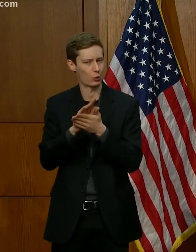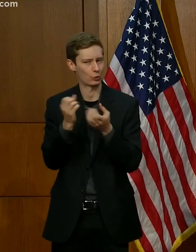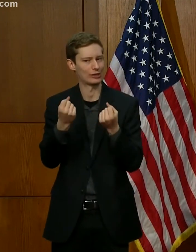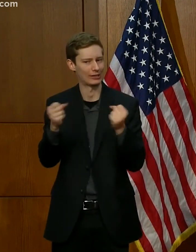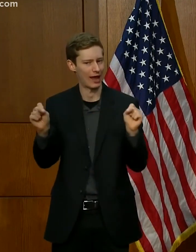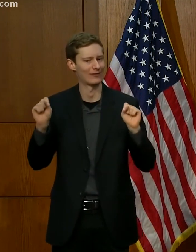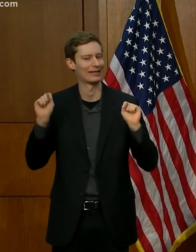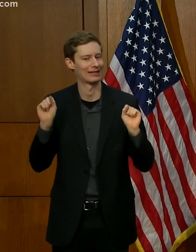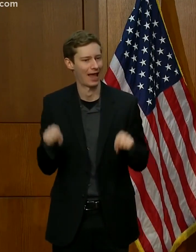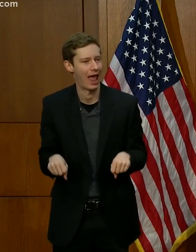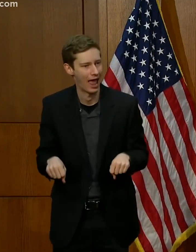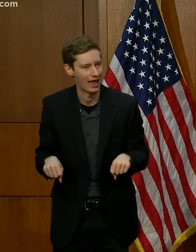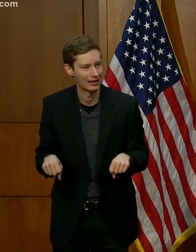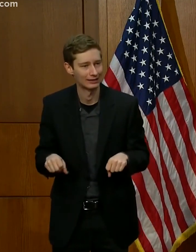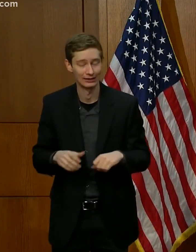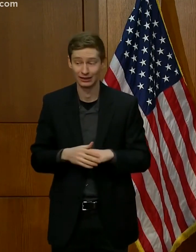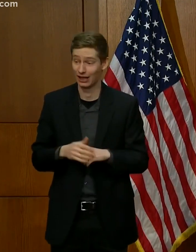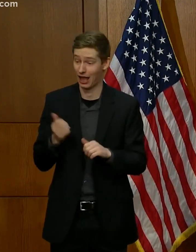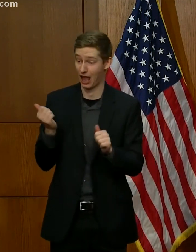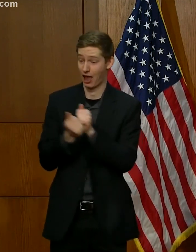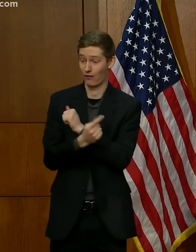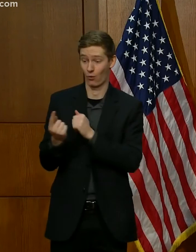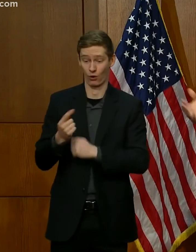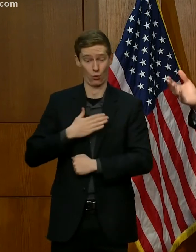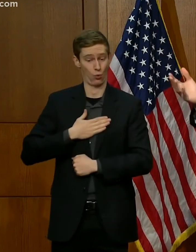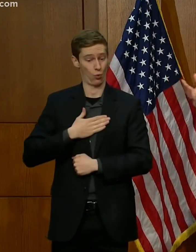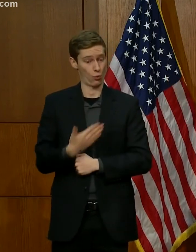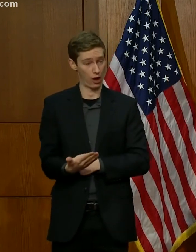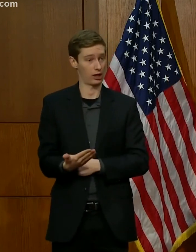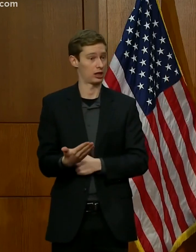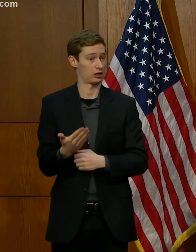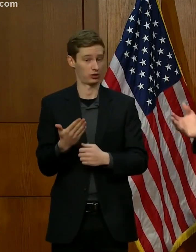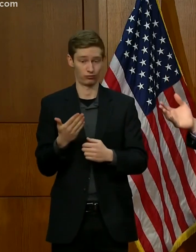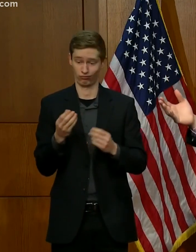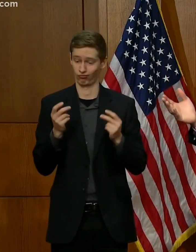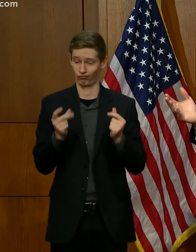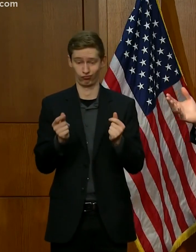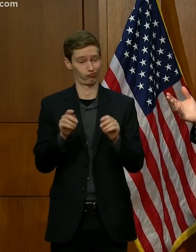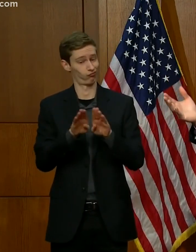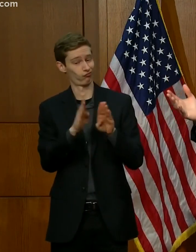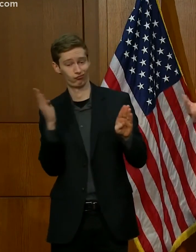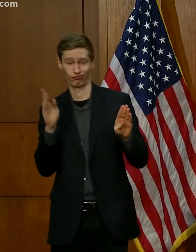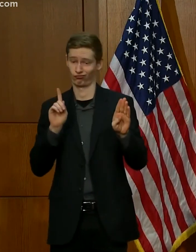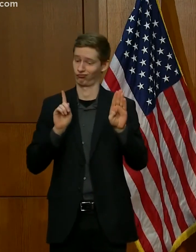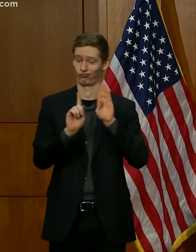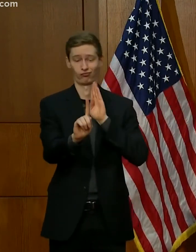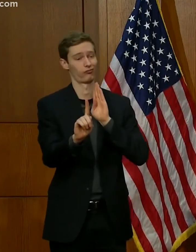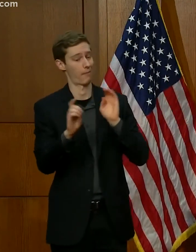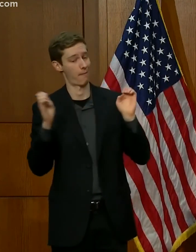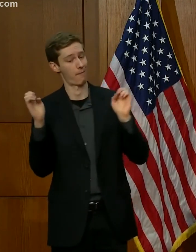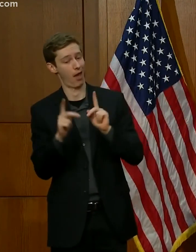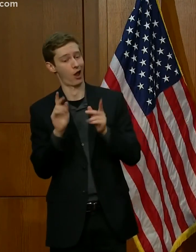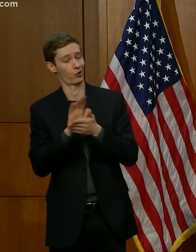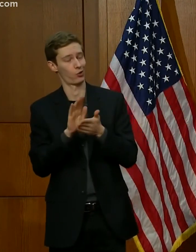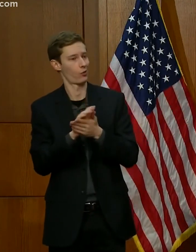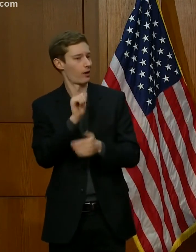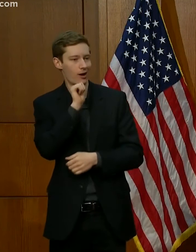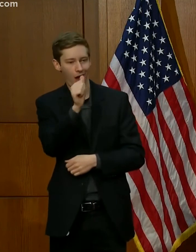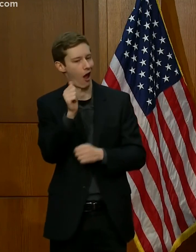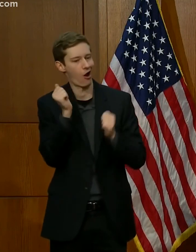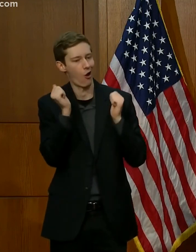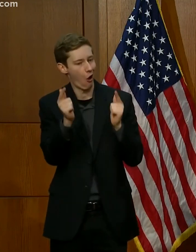earlier, not everybody is going to be willing to run through the front door and say, we're back to school as normal. There will